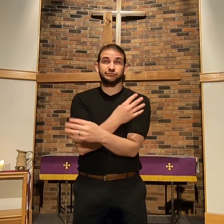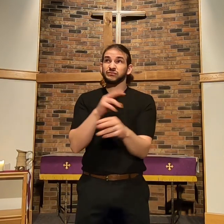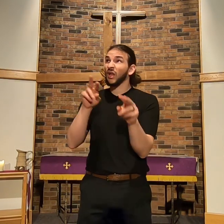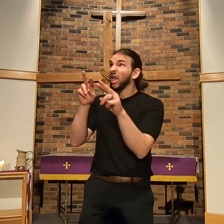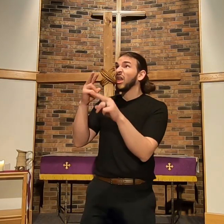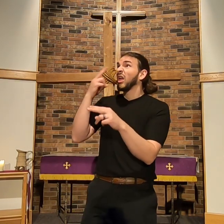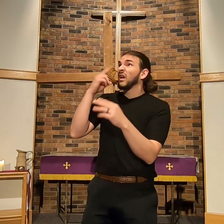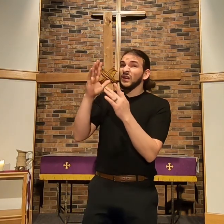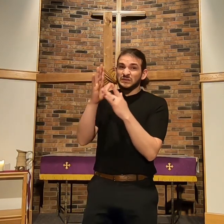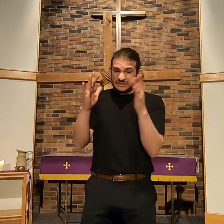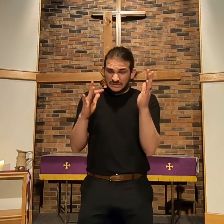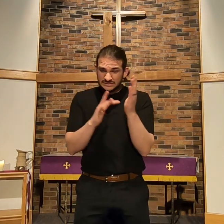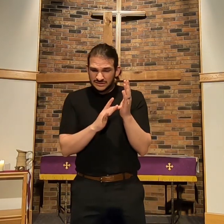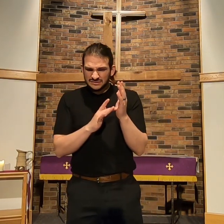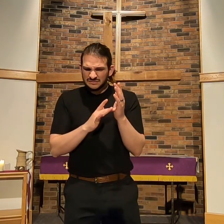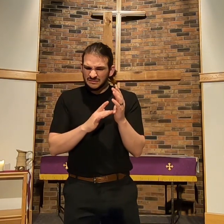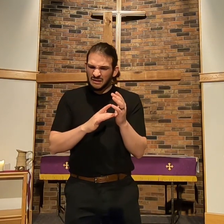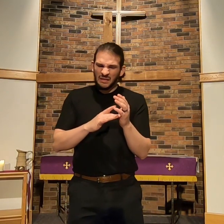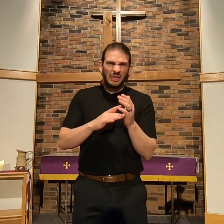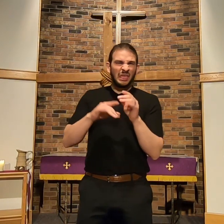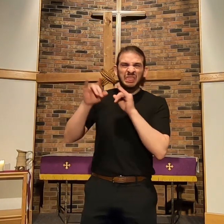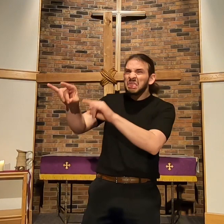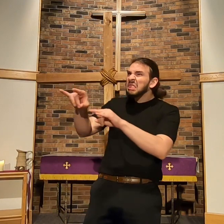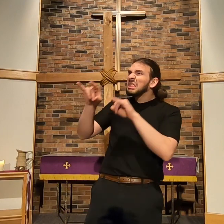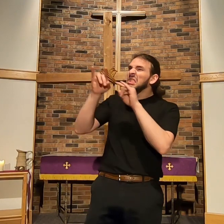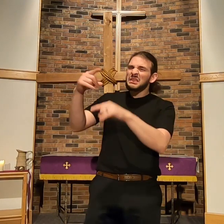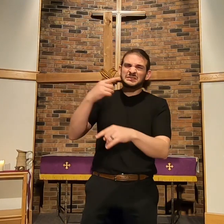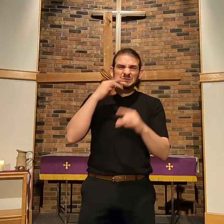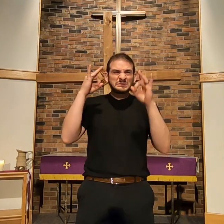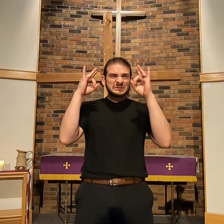People who passed by said terrible things about Jesus.